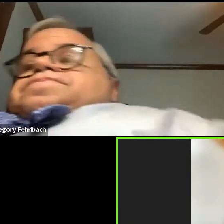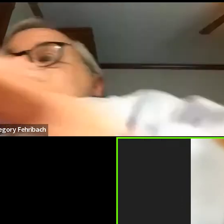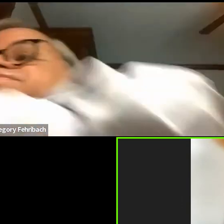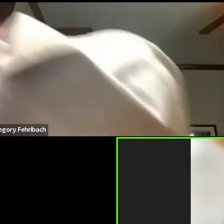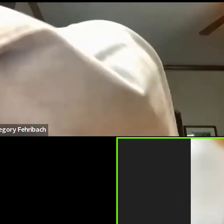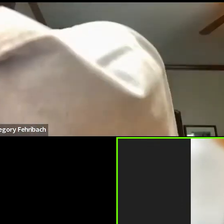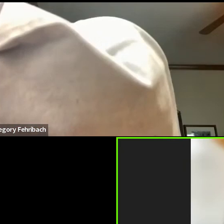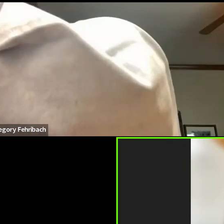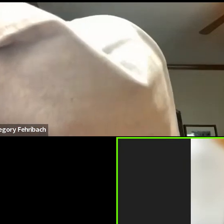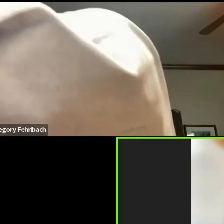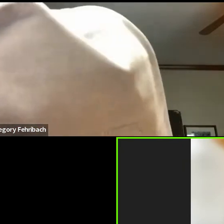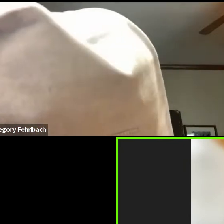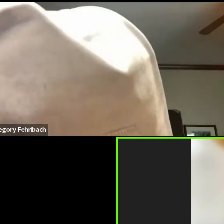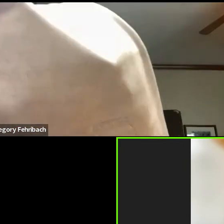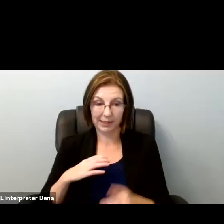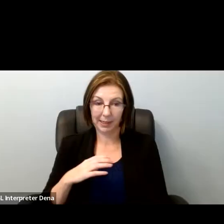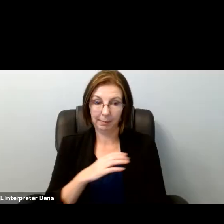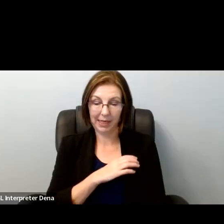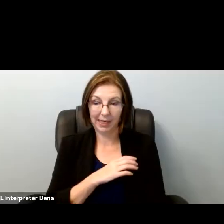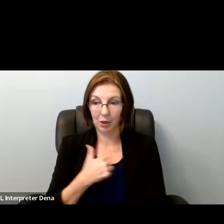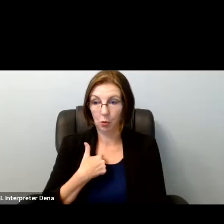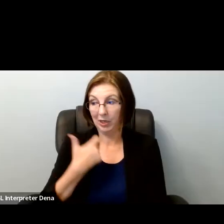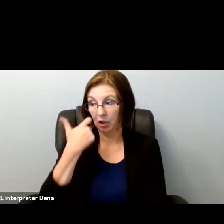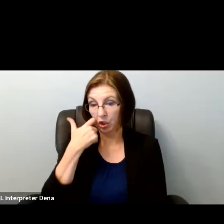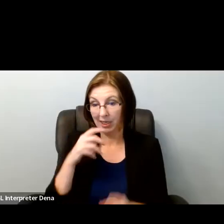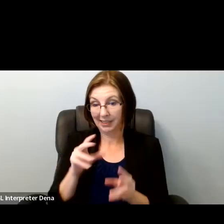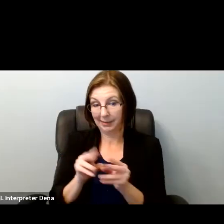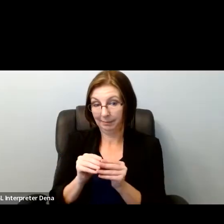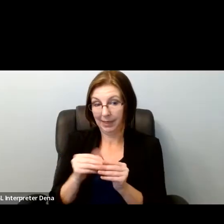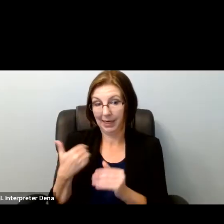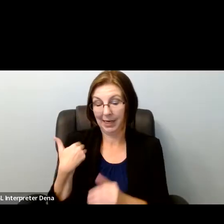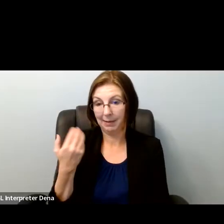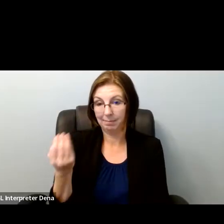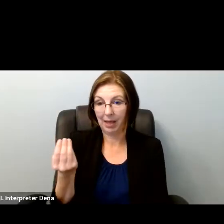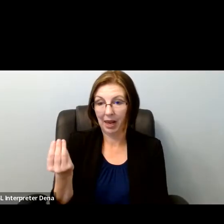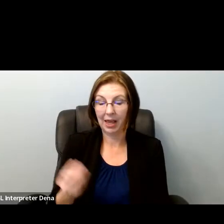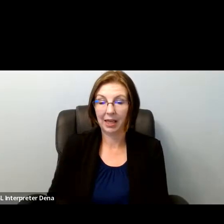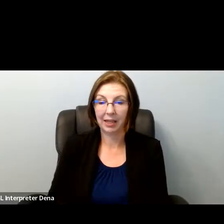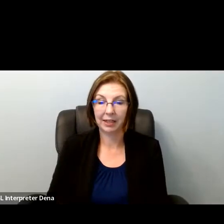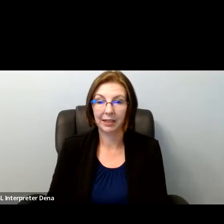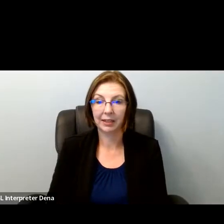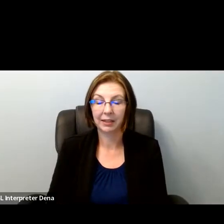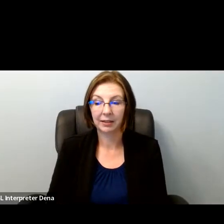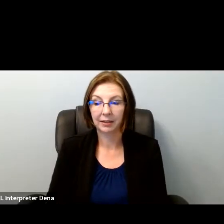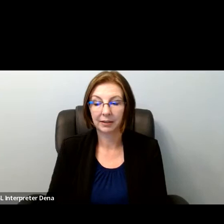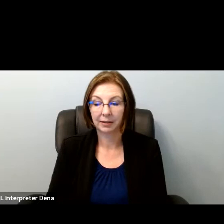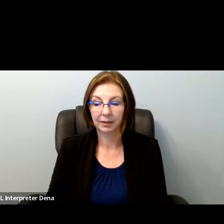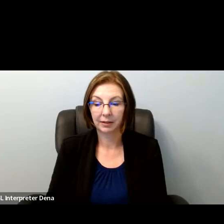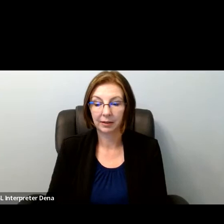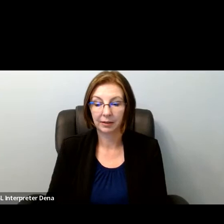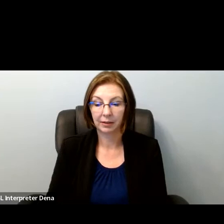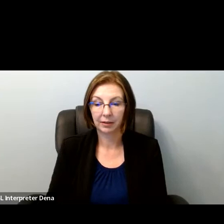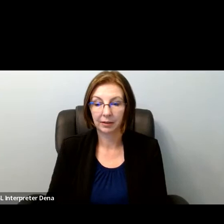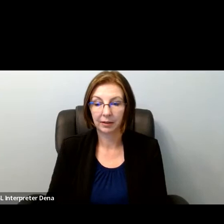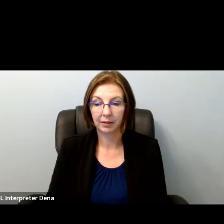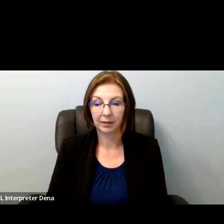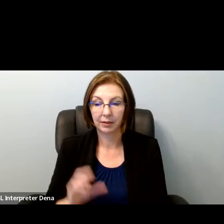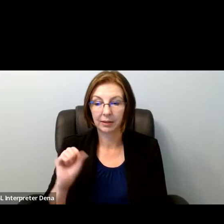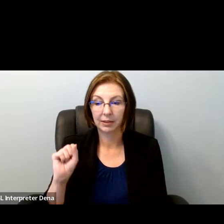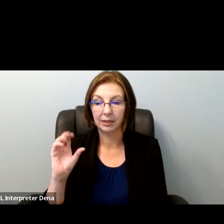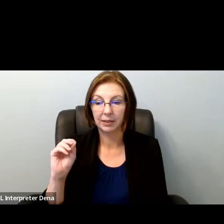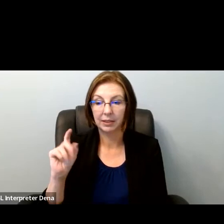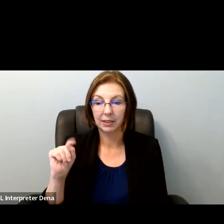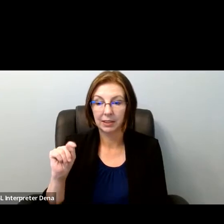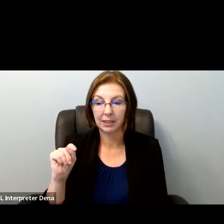Committee, which met on Monday afternoon. Scott Whitley, Technical Assistance Coordinator, presented